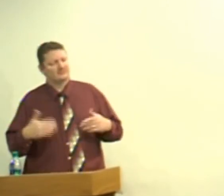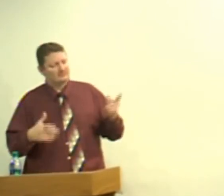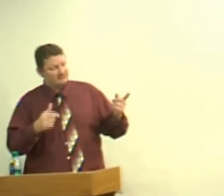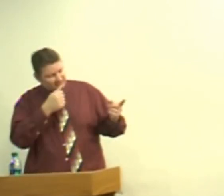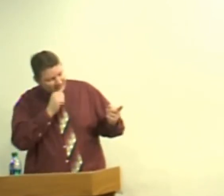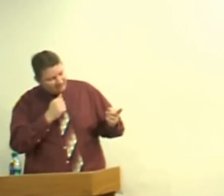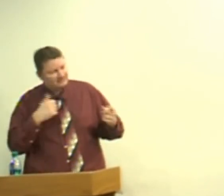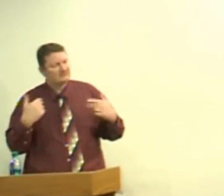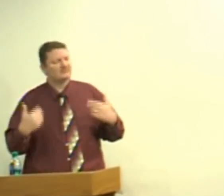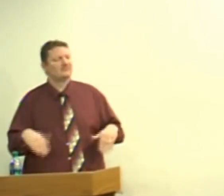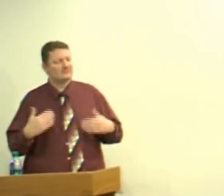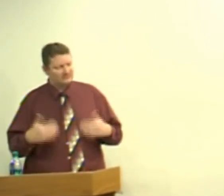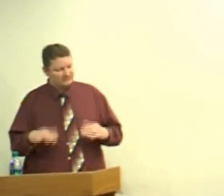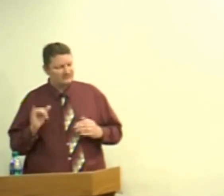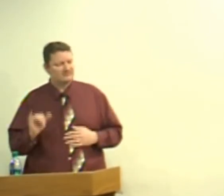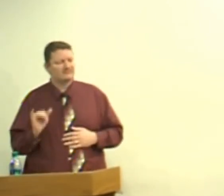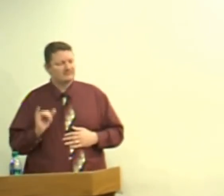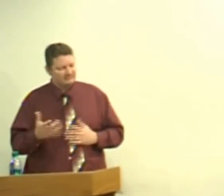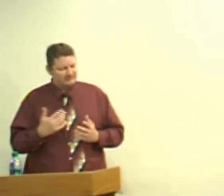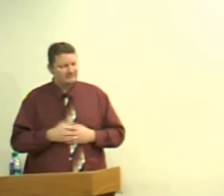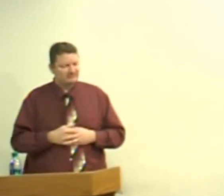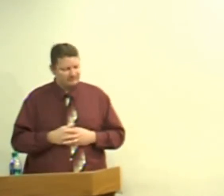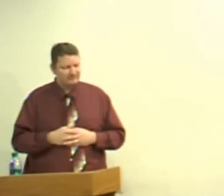tremendous, that he came to serve,